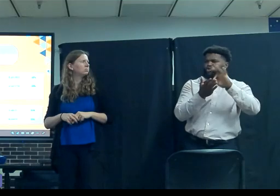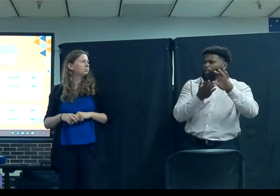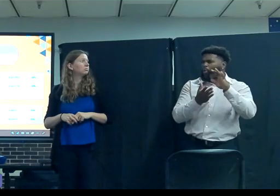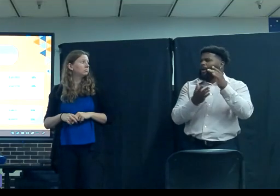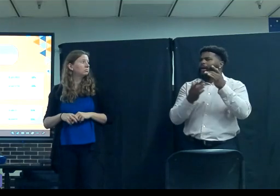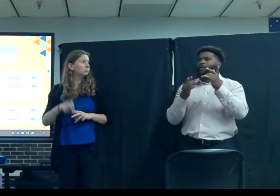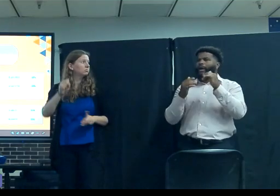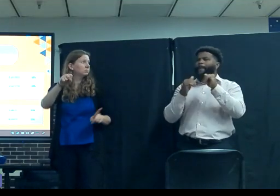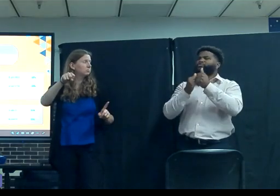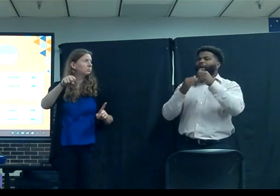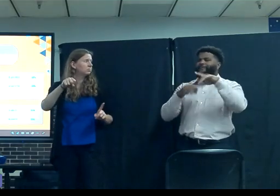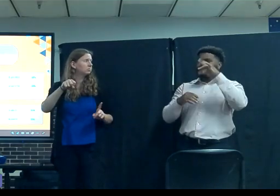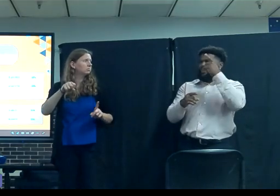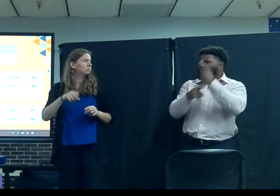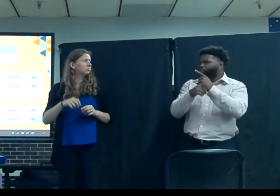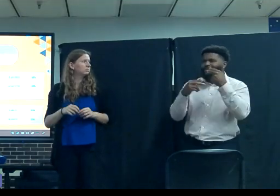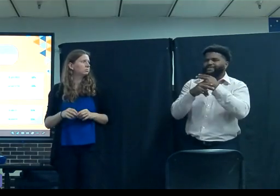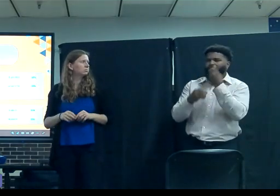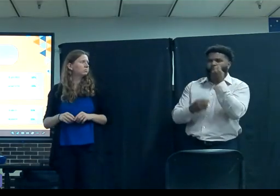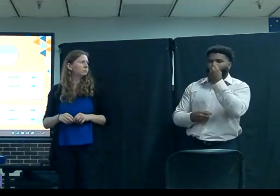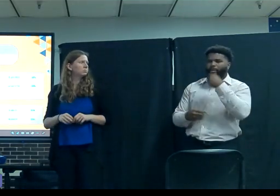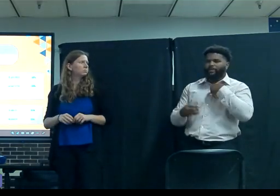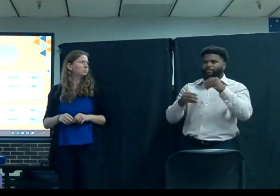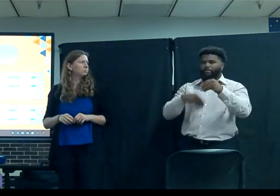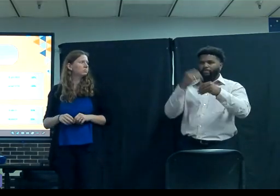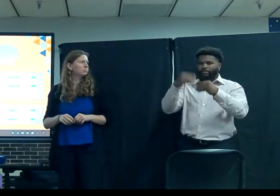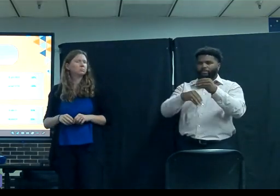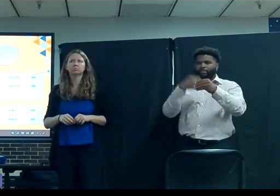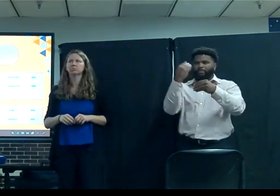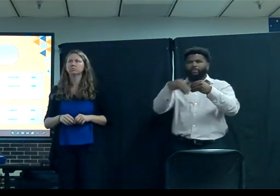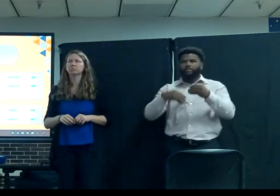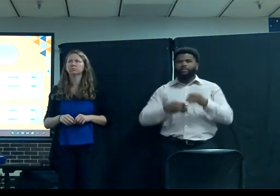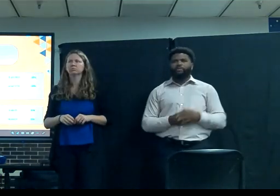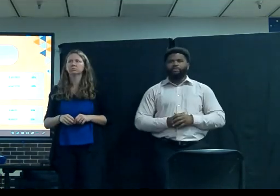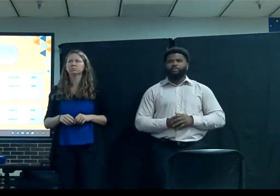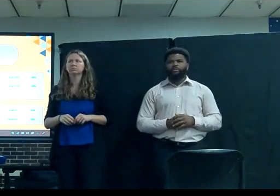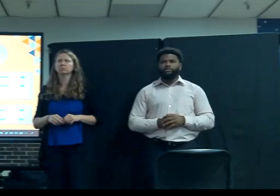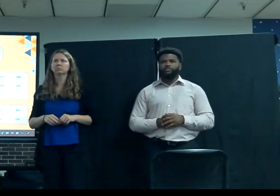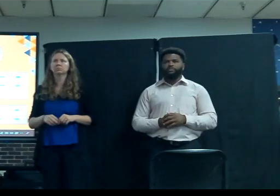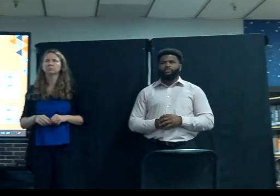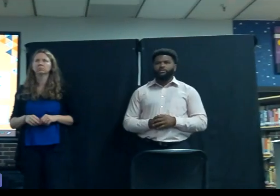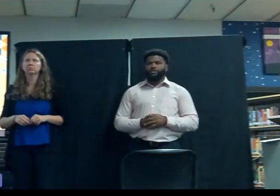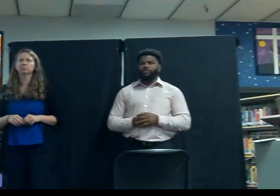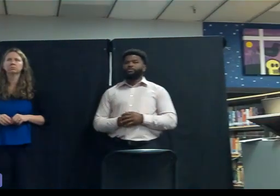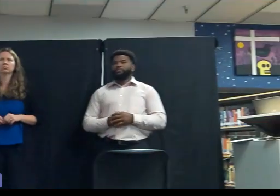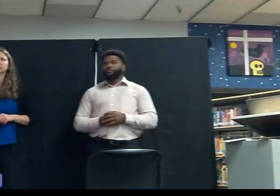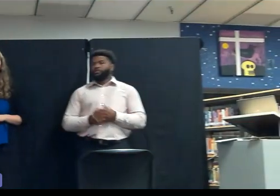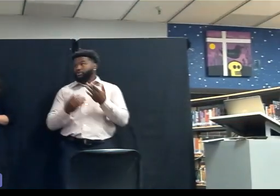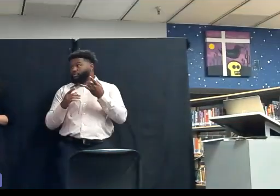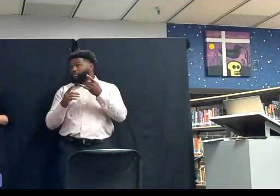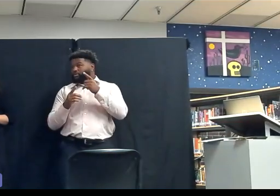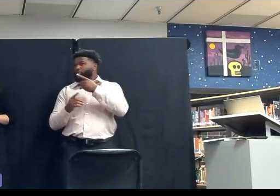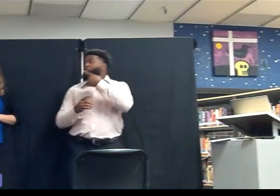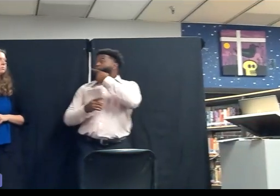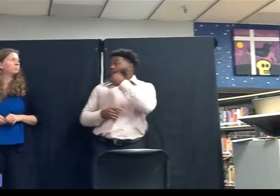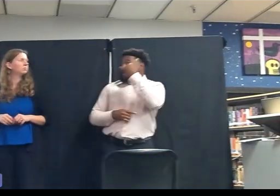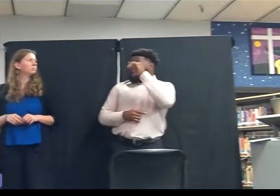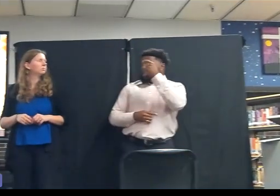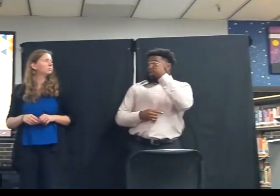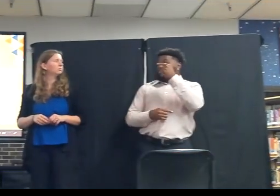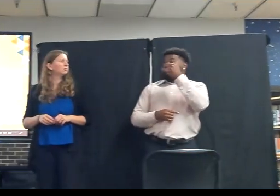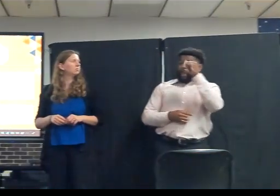to go to the right slide here, let's see. Yes. So the red, yellow, and